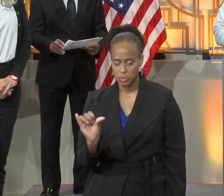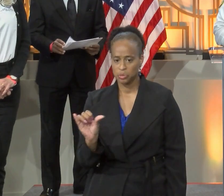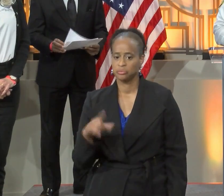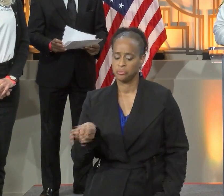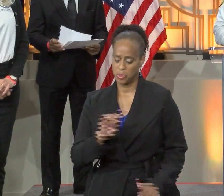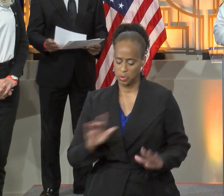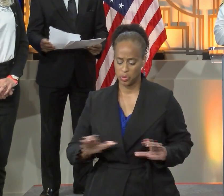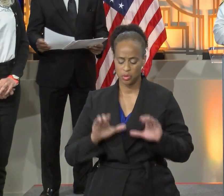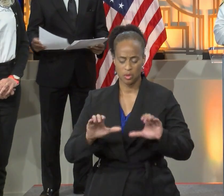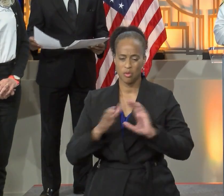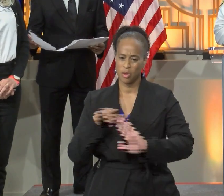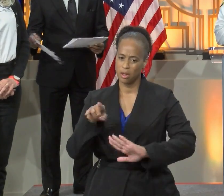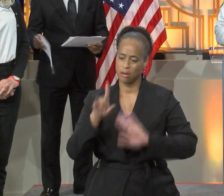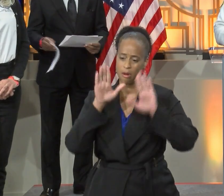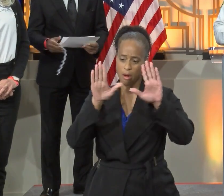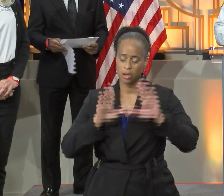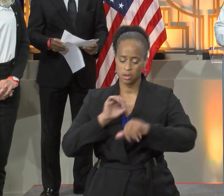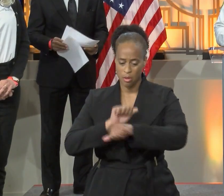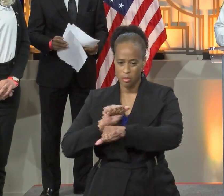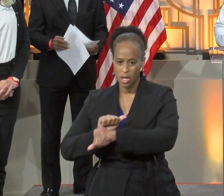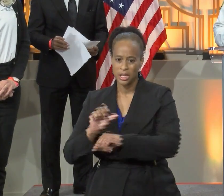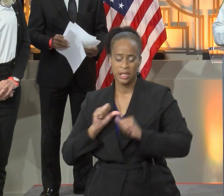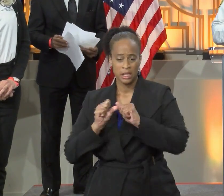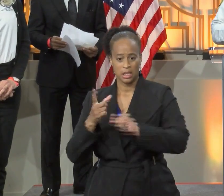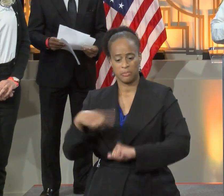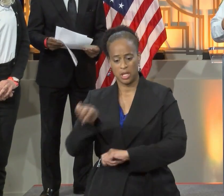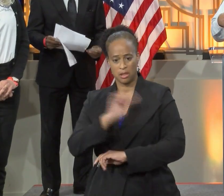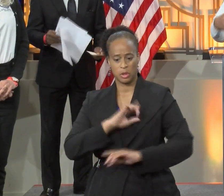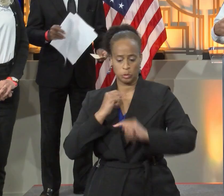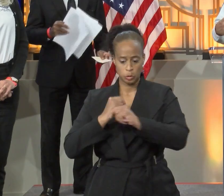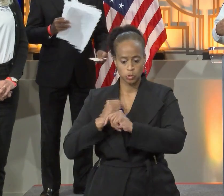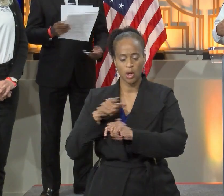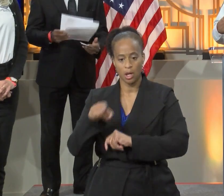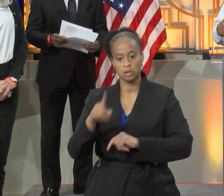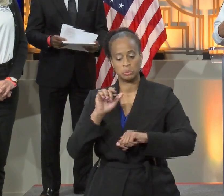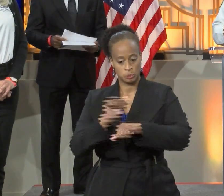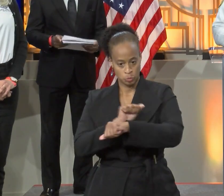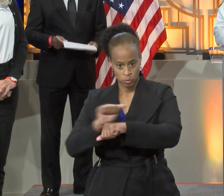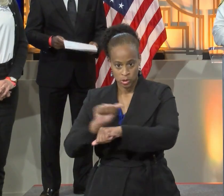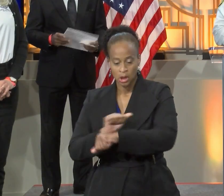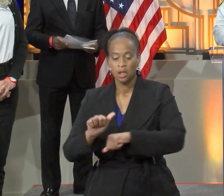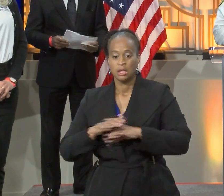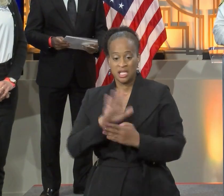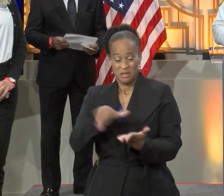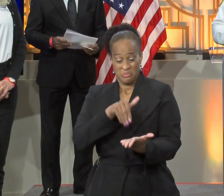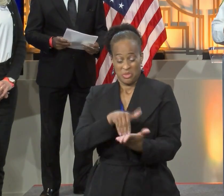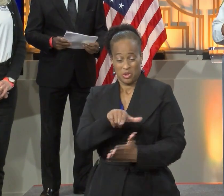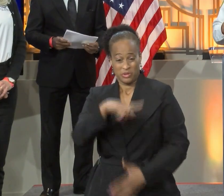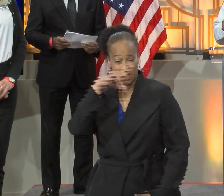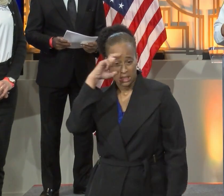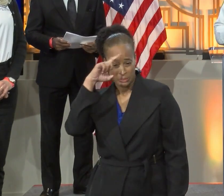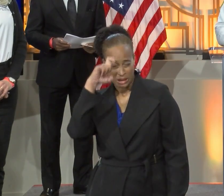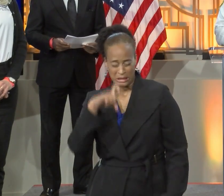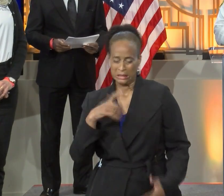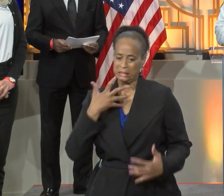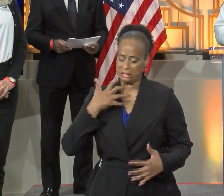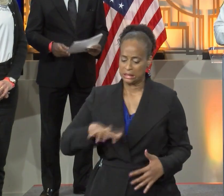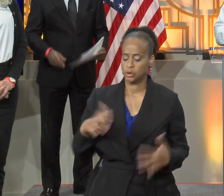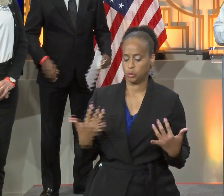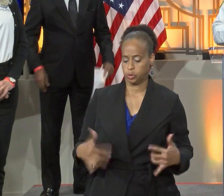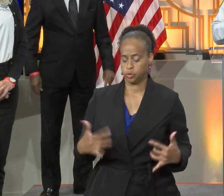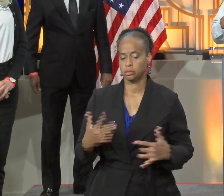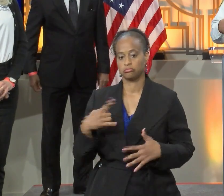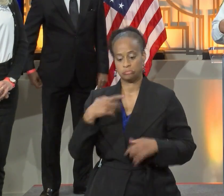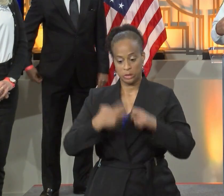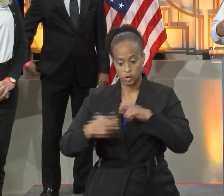doing enormous work in keeping our units in service, especially right now in the middle of summer with the heat and the issues